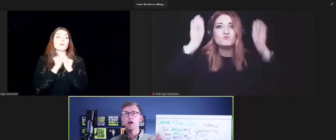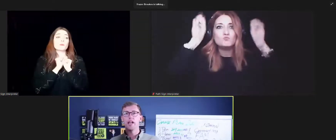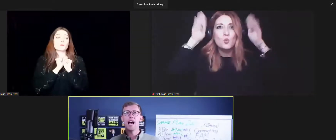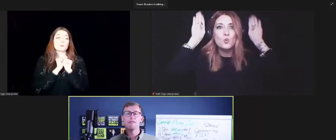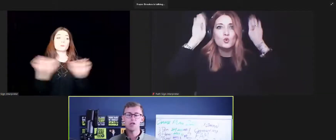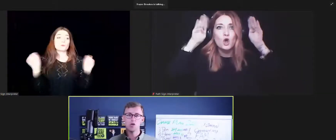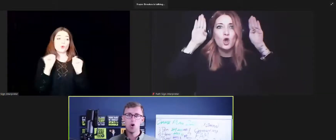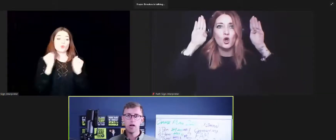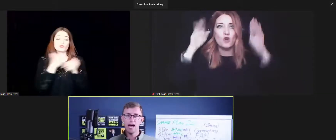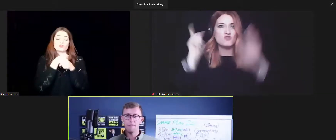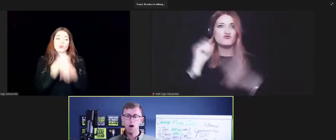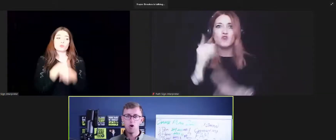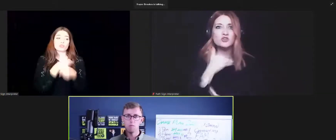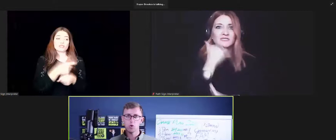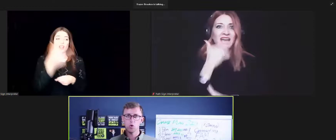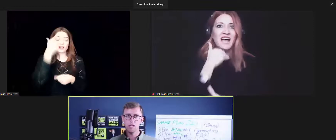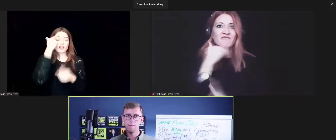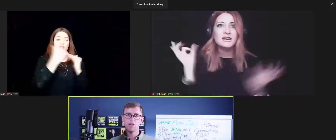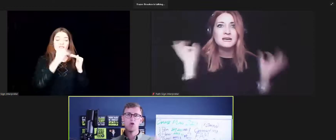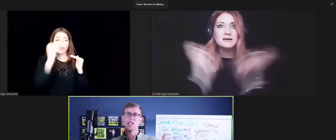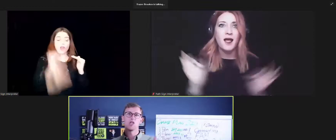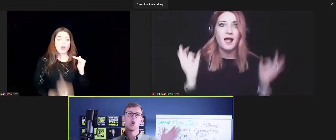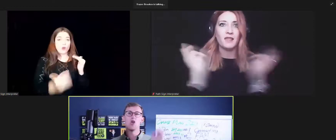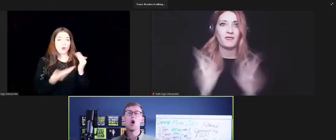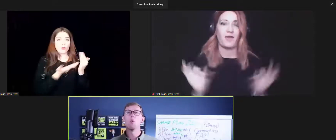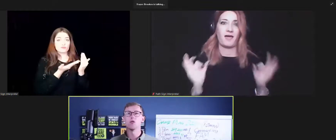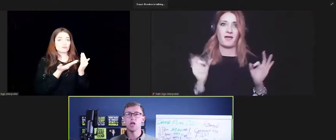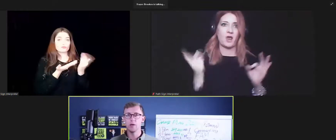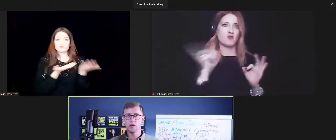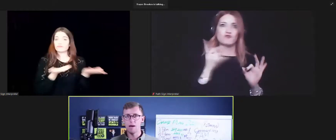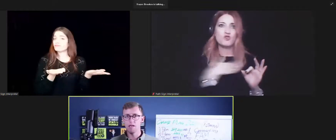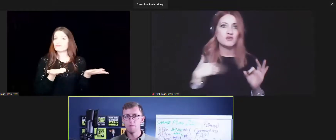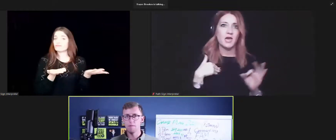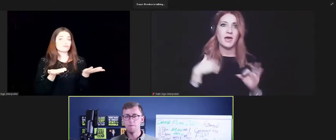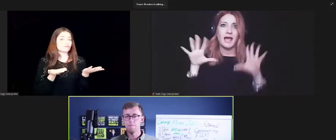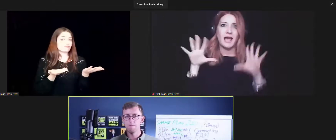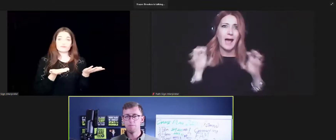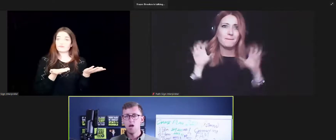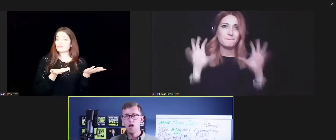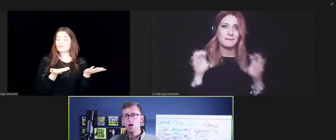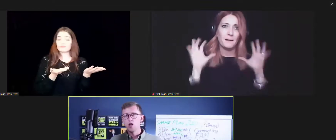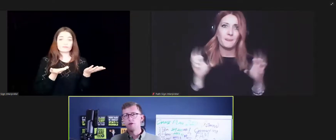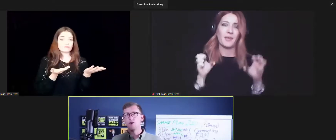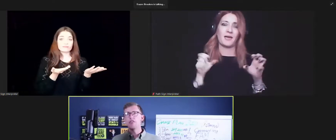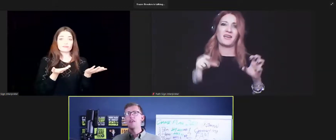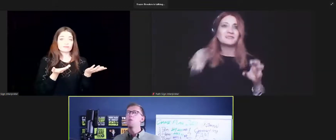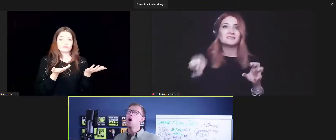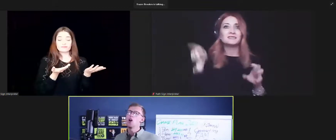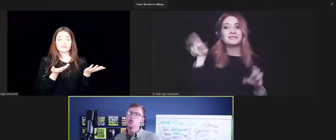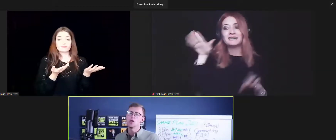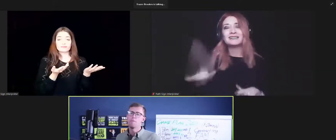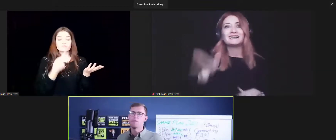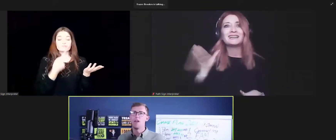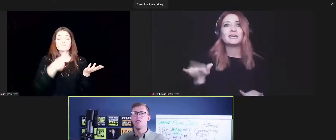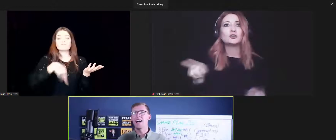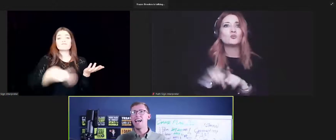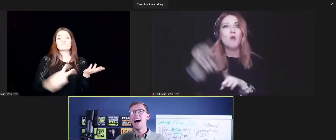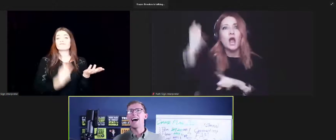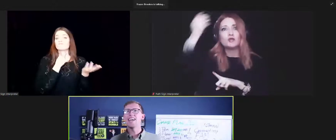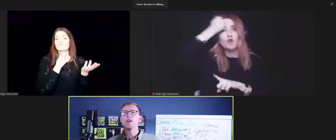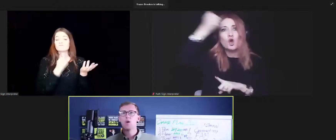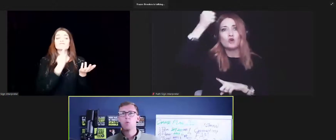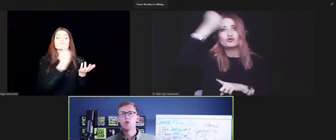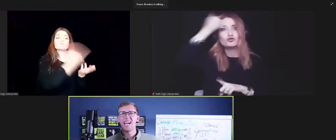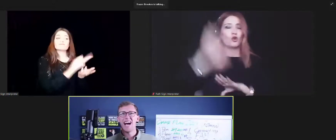You're going to have to homeschool him because chances are no one's going to accept him. The funny thing was that